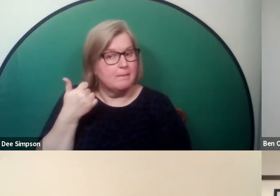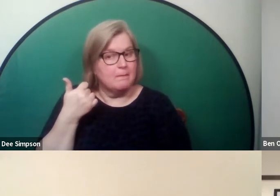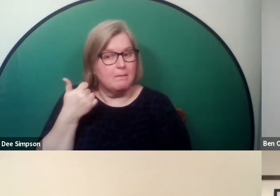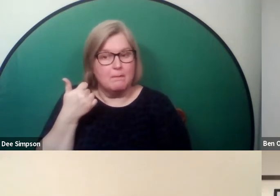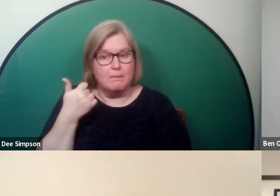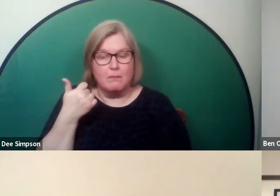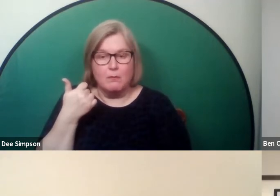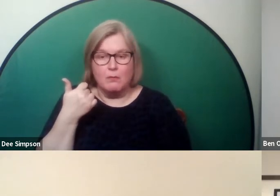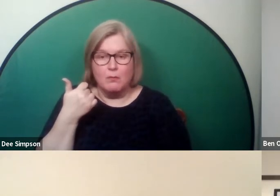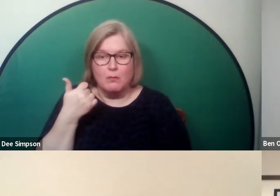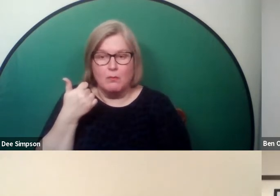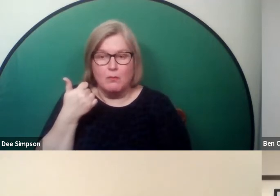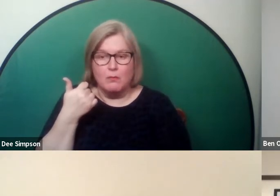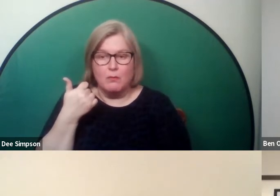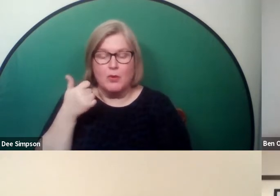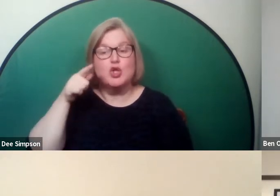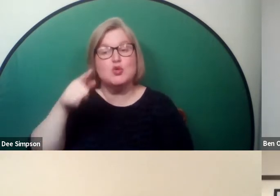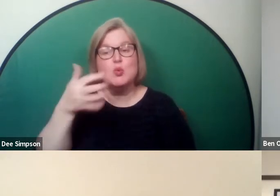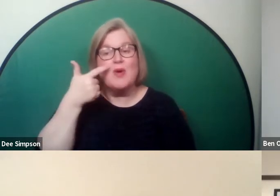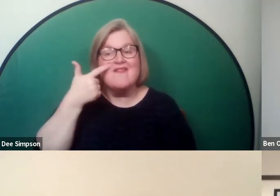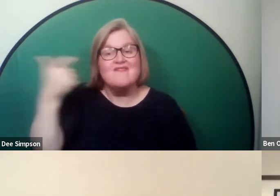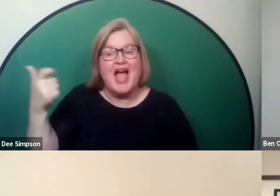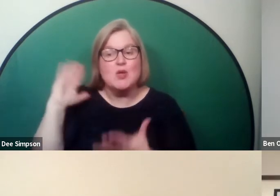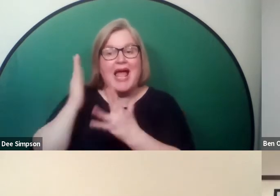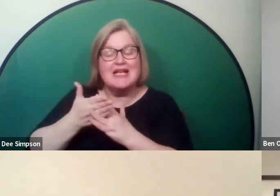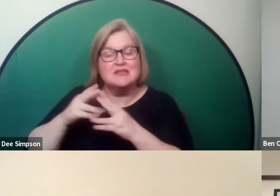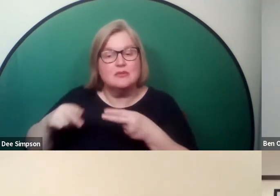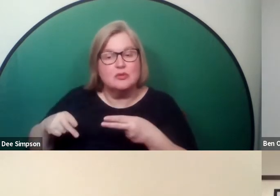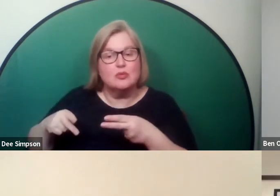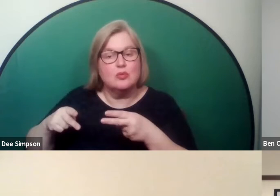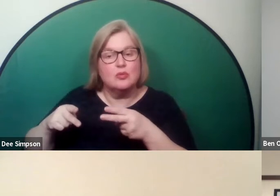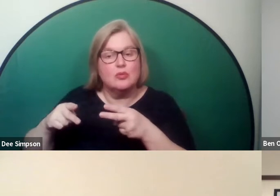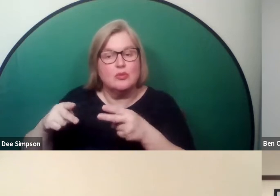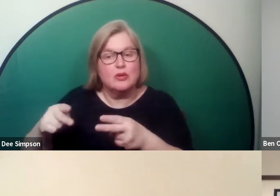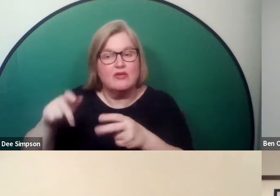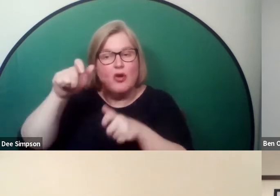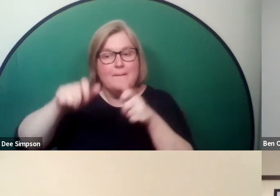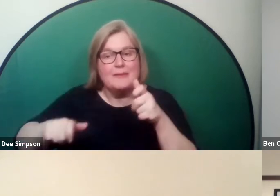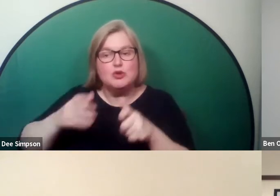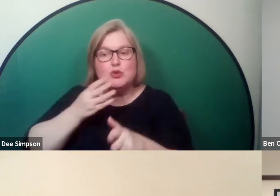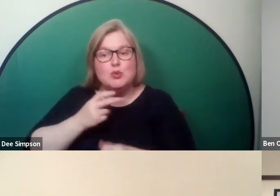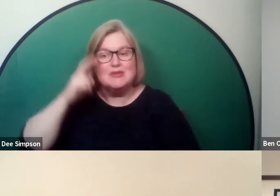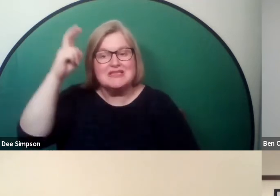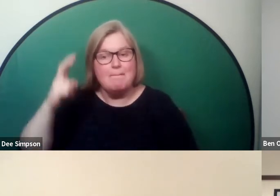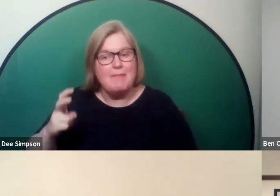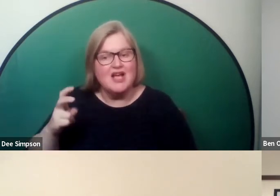Have you found an accessible way for people to tackle it to get on the bus?